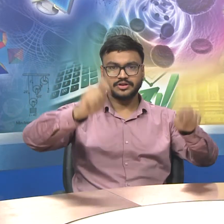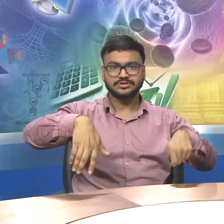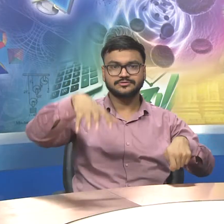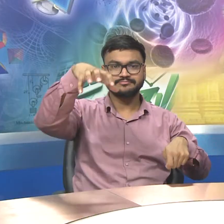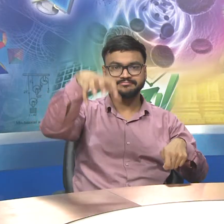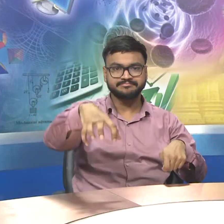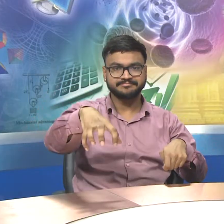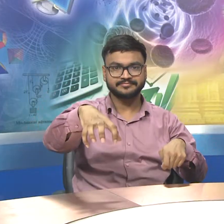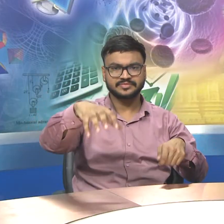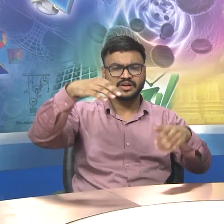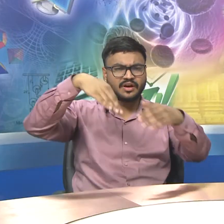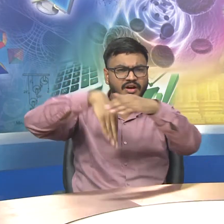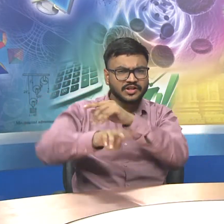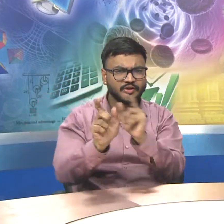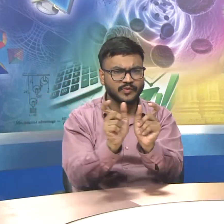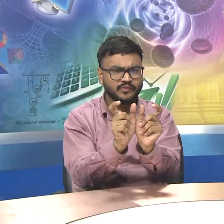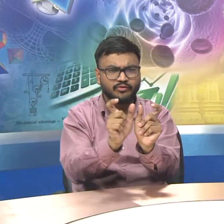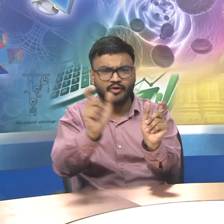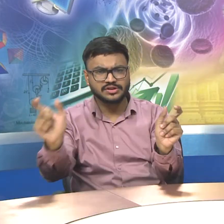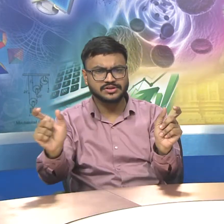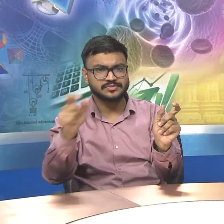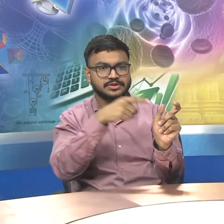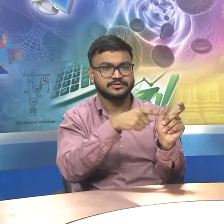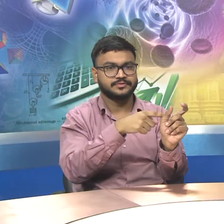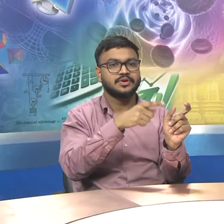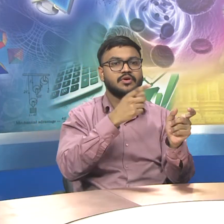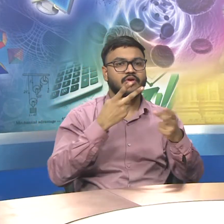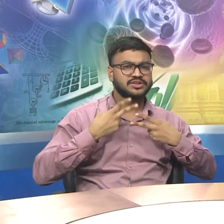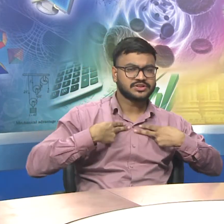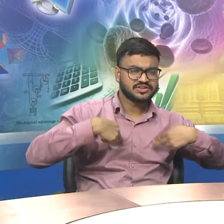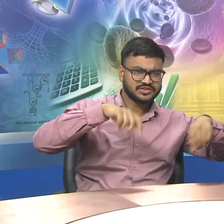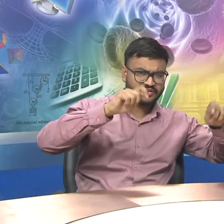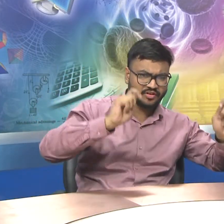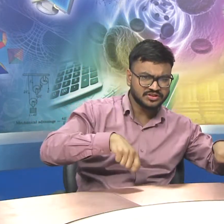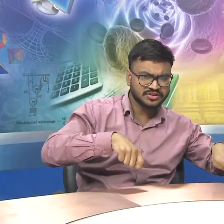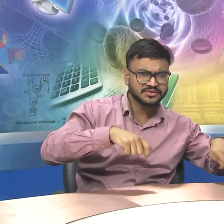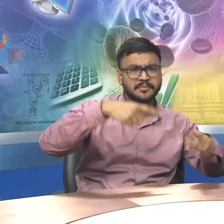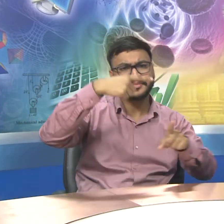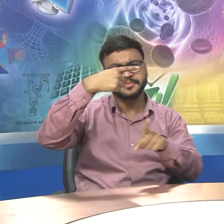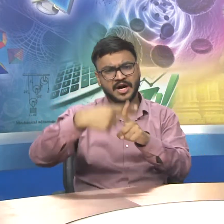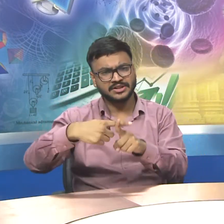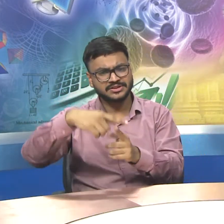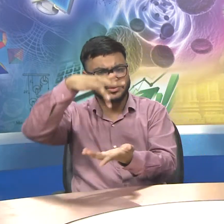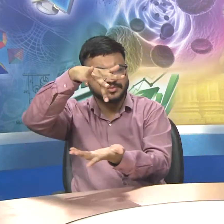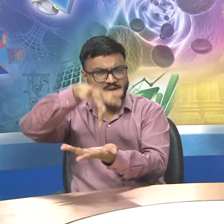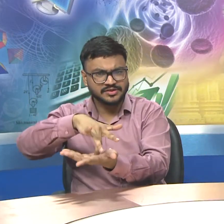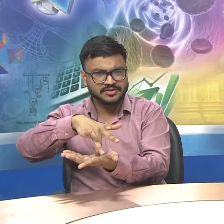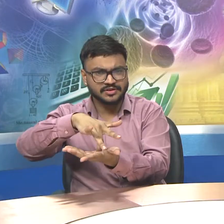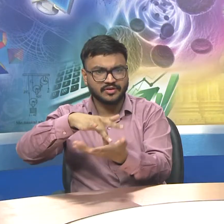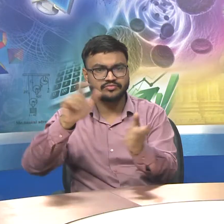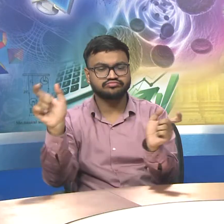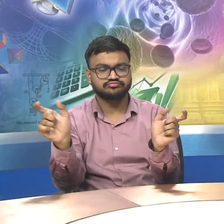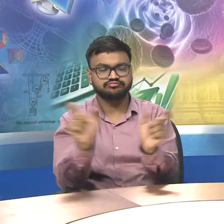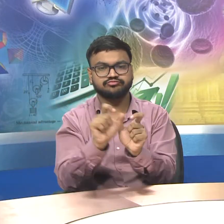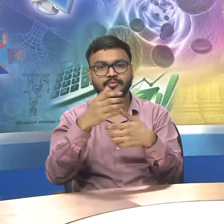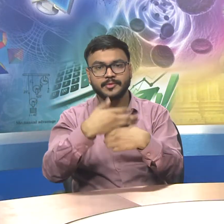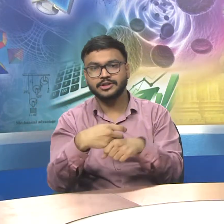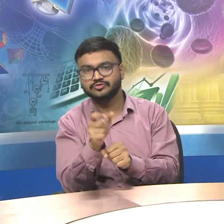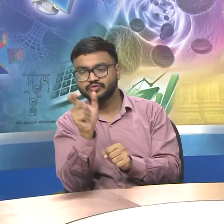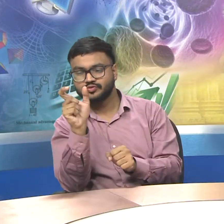It also has 2 different words and a specific meaning. When we combine